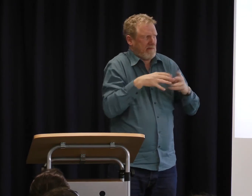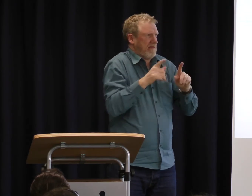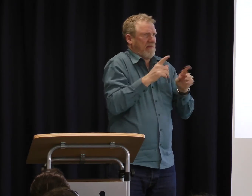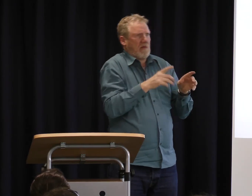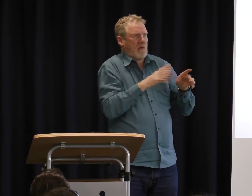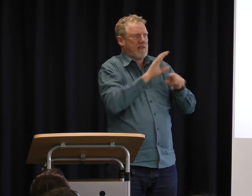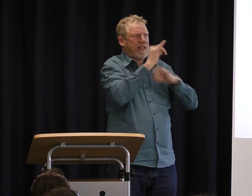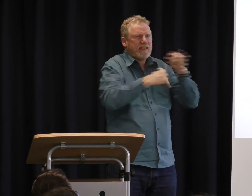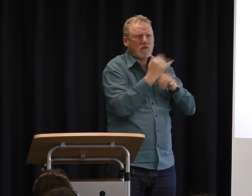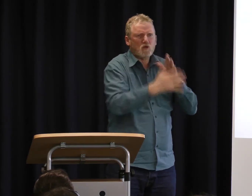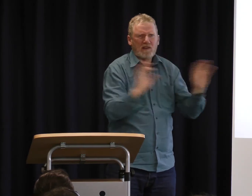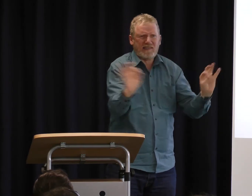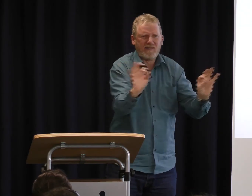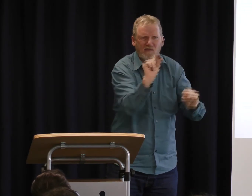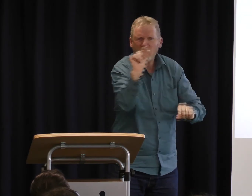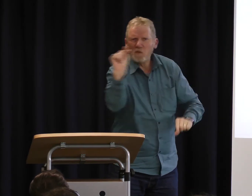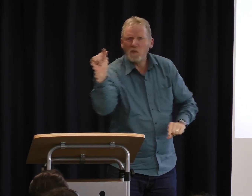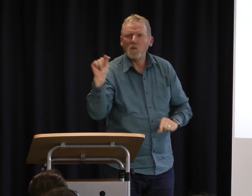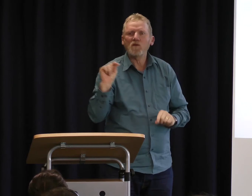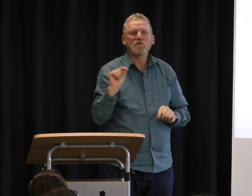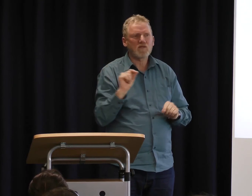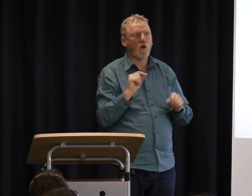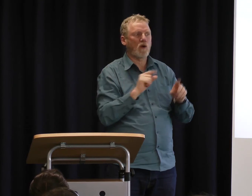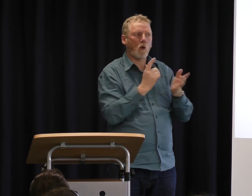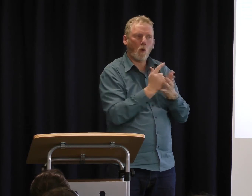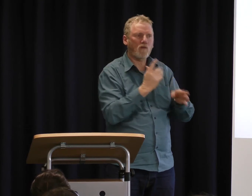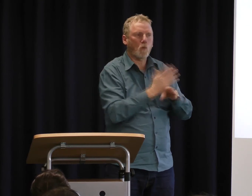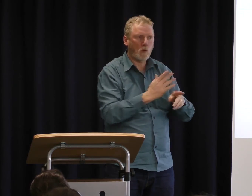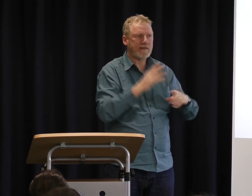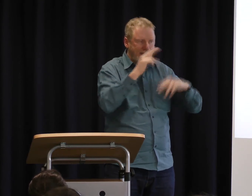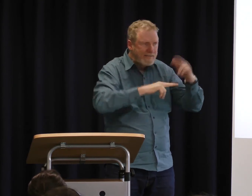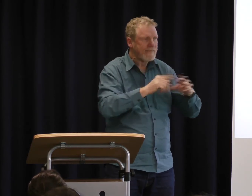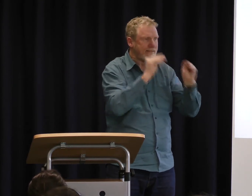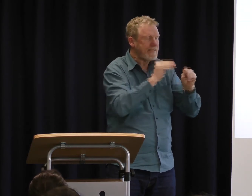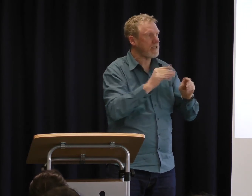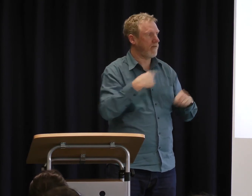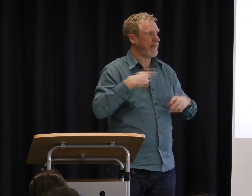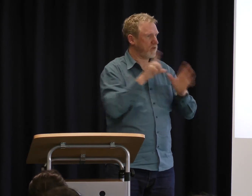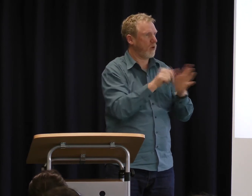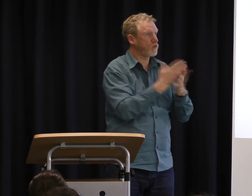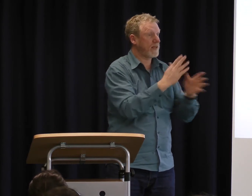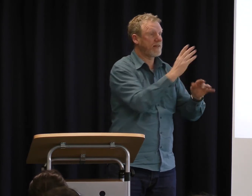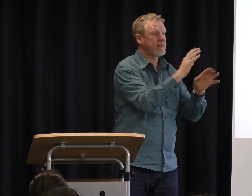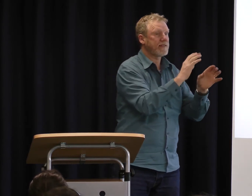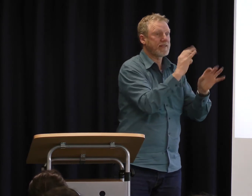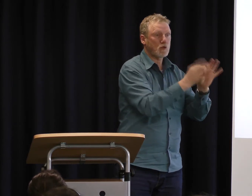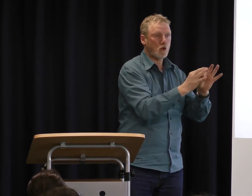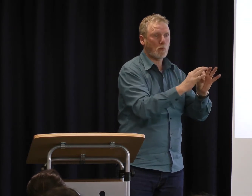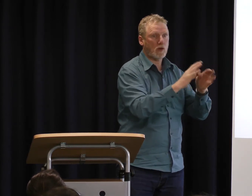were all nervous. We didn't know what to do about interpreters. We didn't know what to do about different communication techniques. So